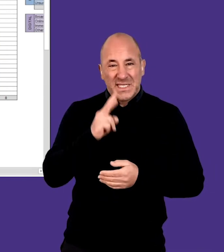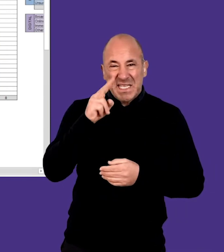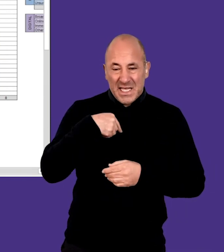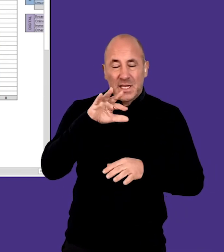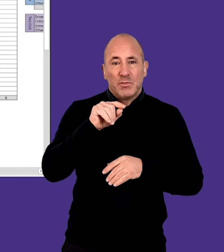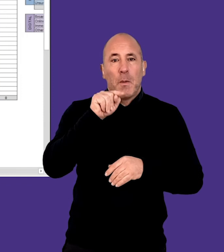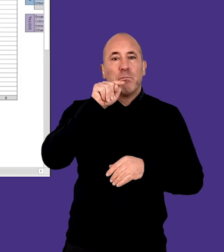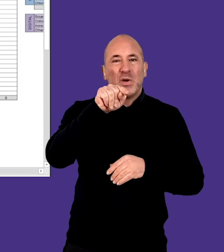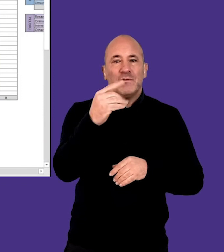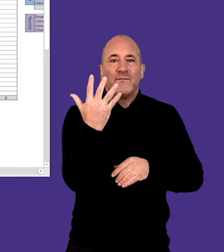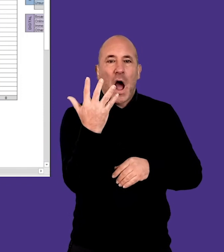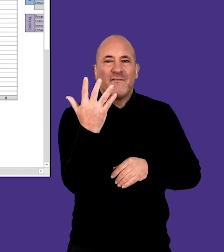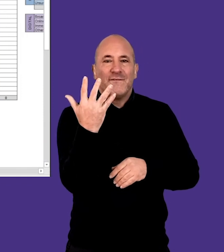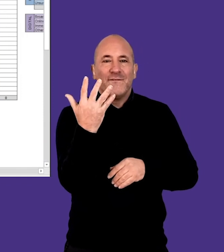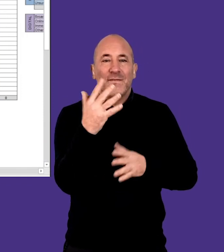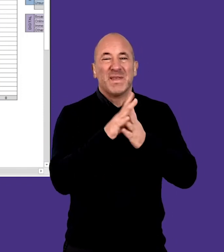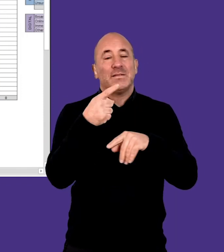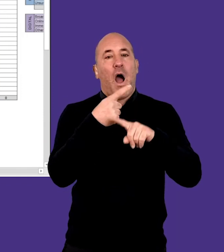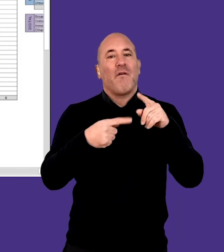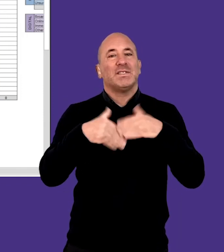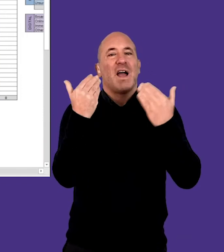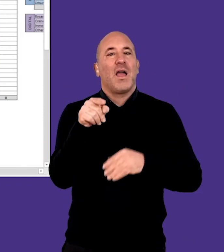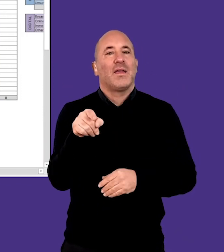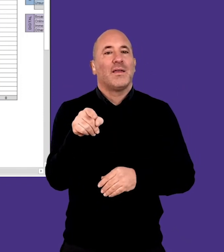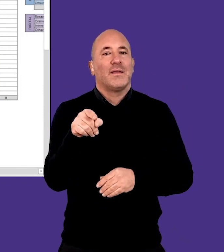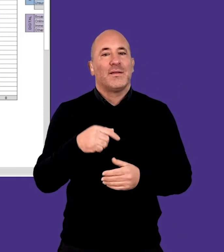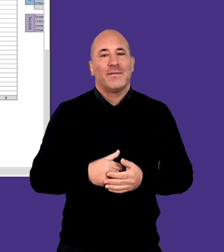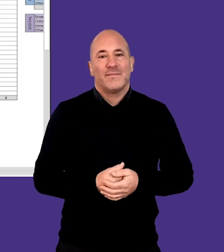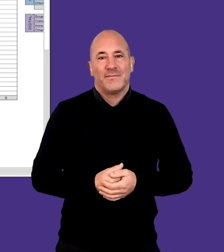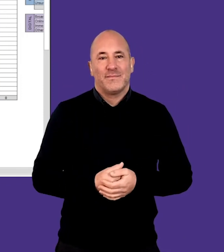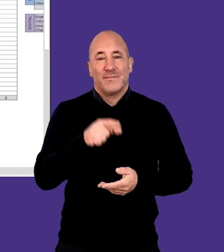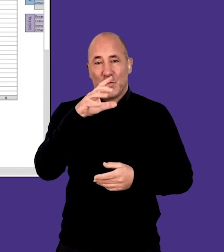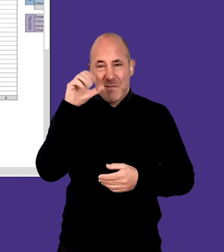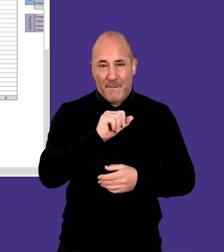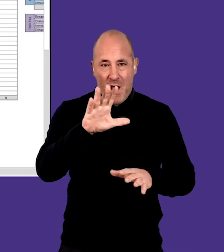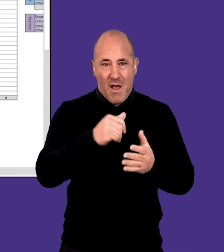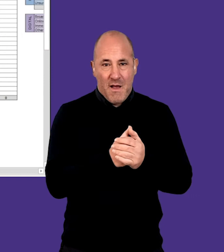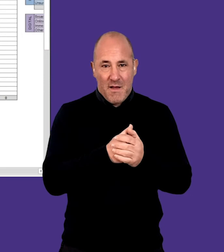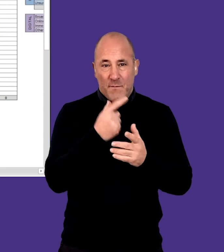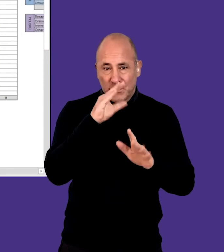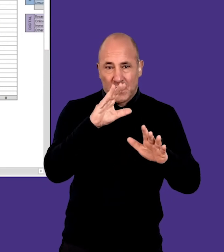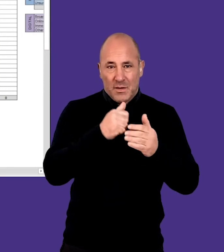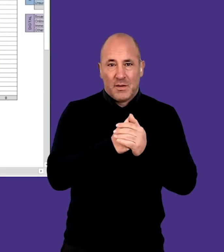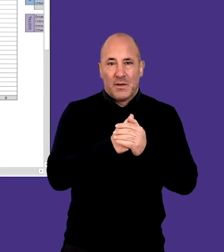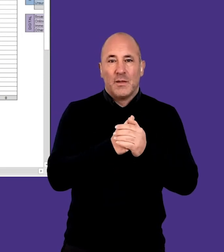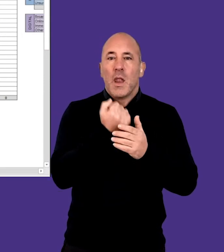You'll see I've got 0.5 to capture a half day there. Remember that where possible,